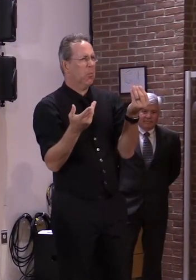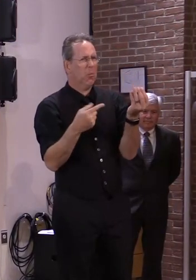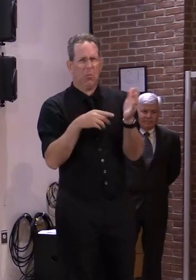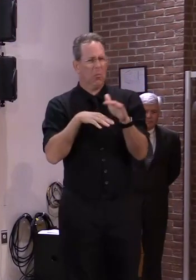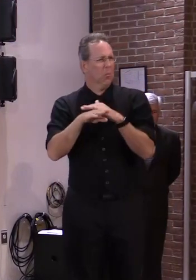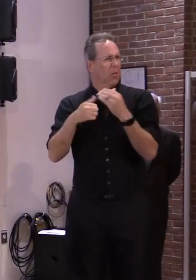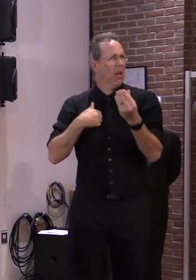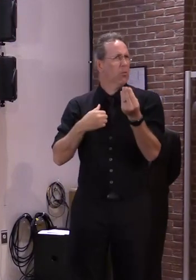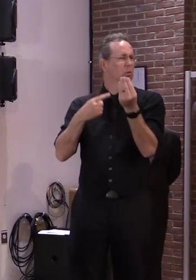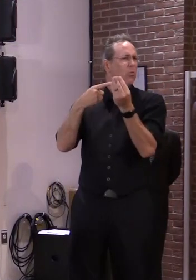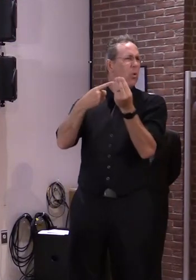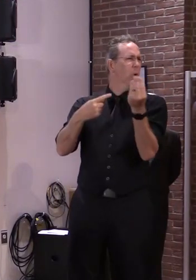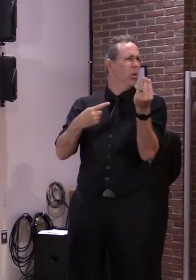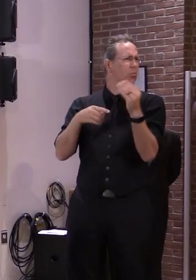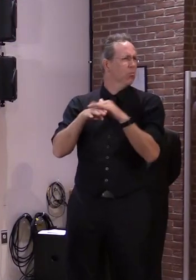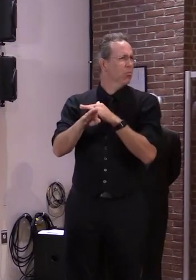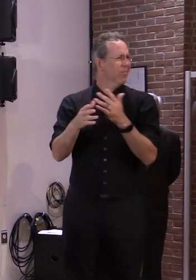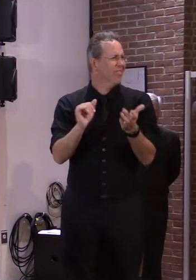Mike Donahue, the Islander.